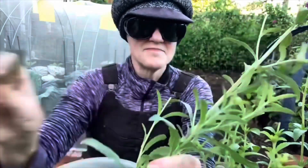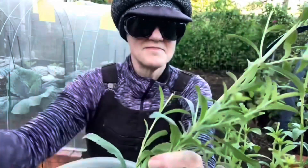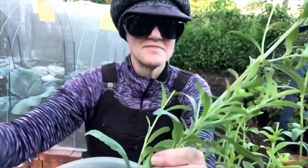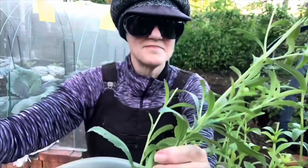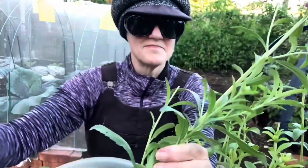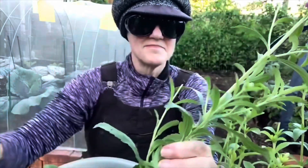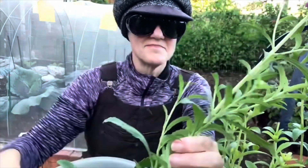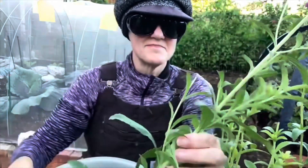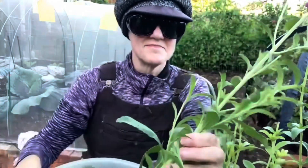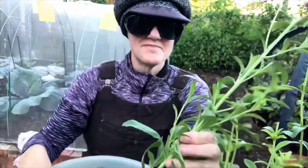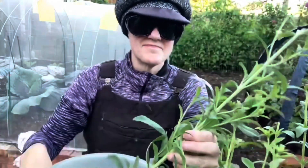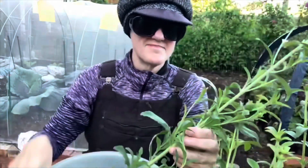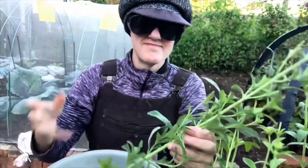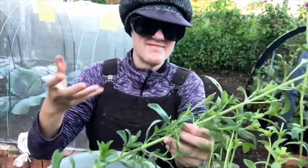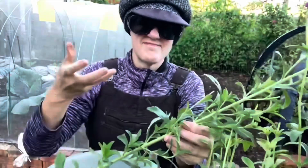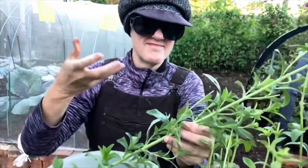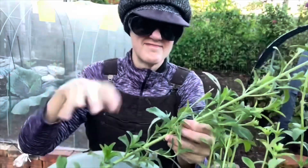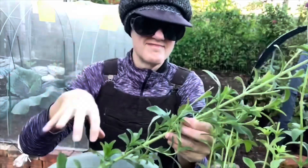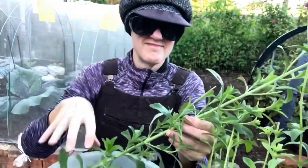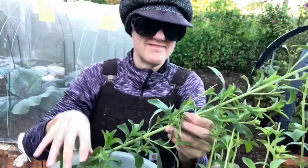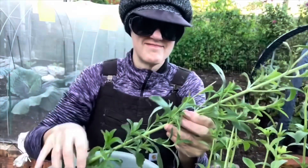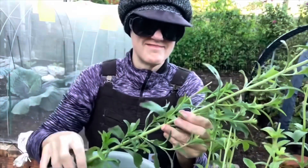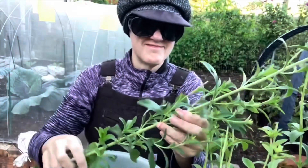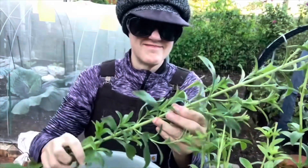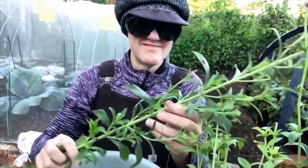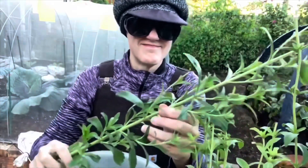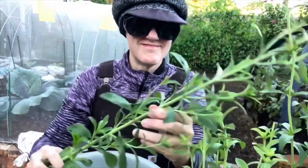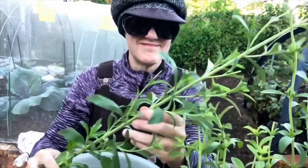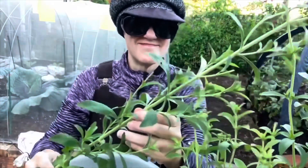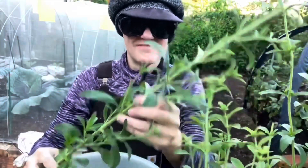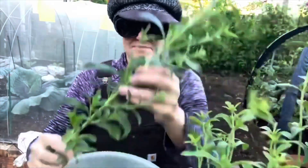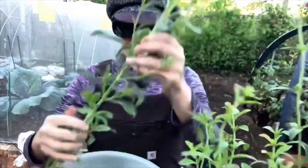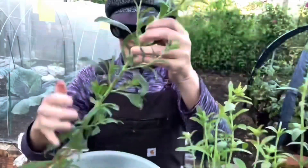Just discard that. You don't want to use those.